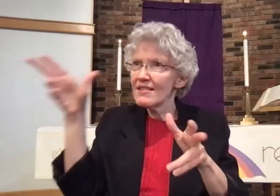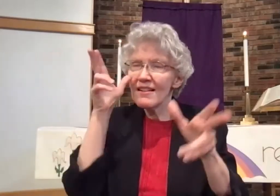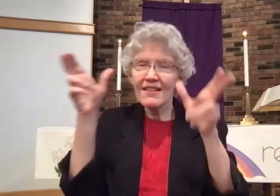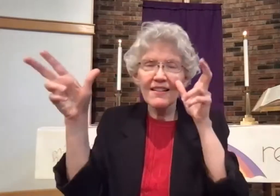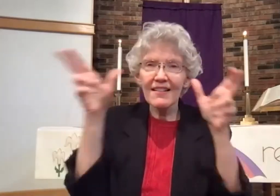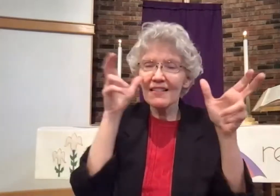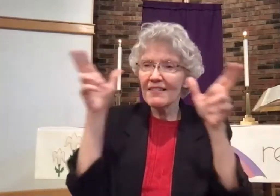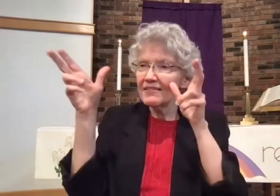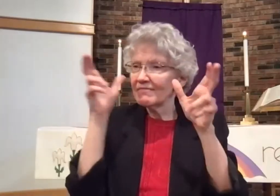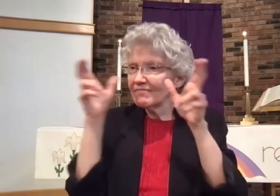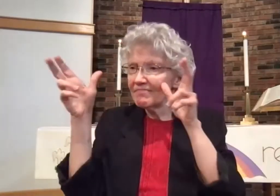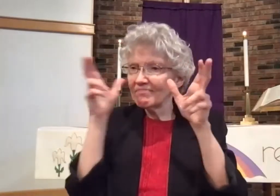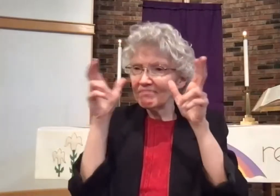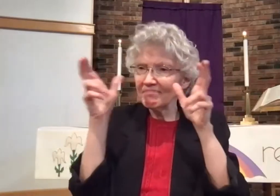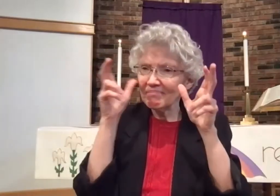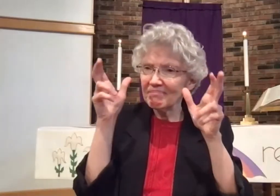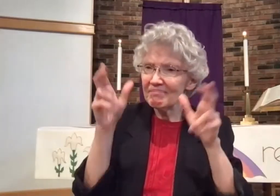And this means we need to learn.